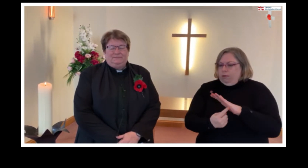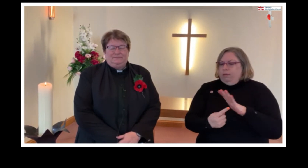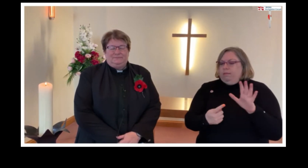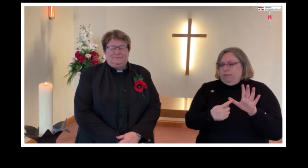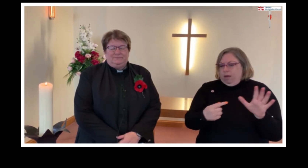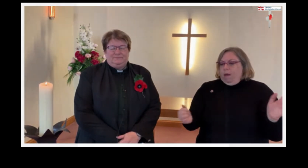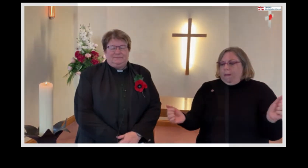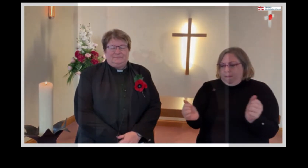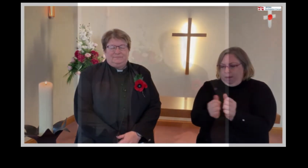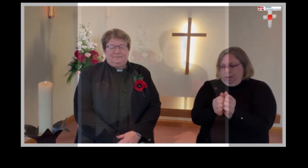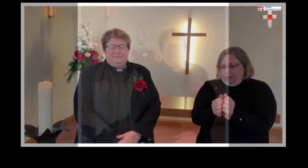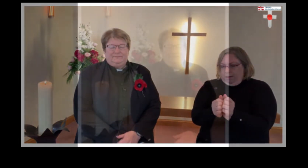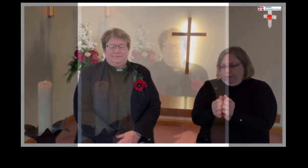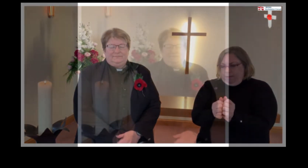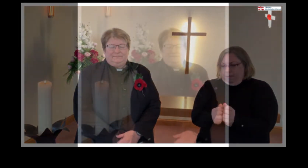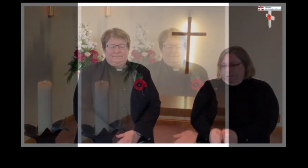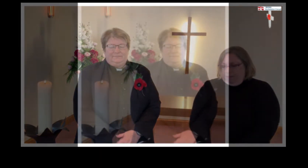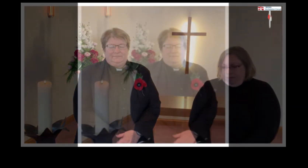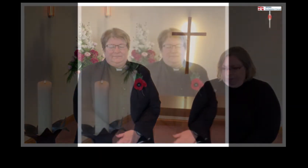Amen.